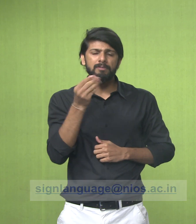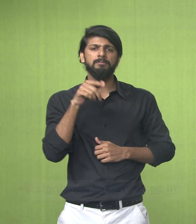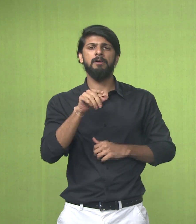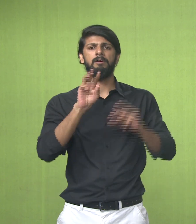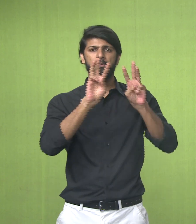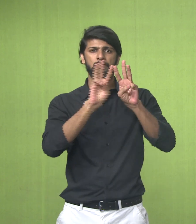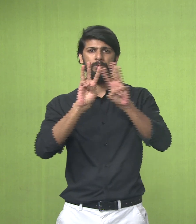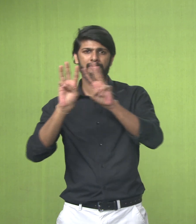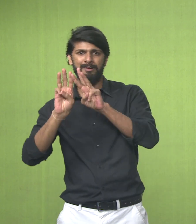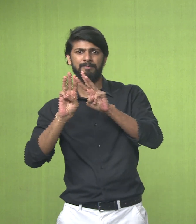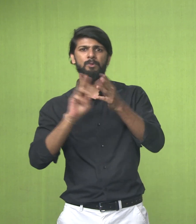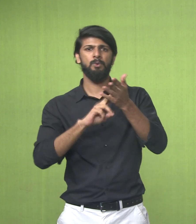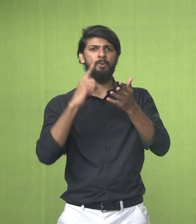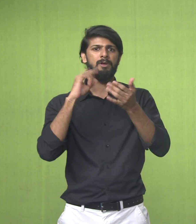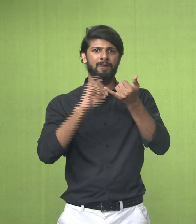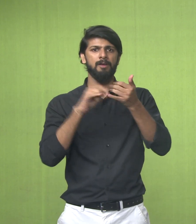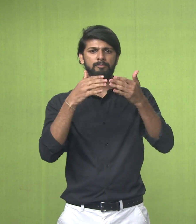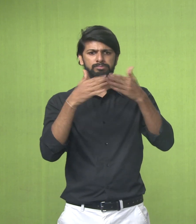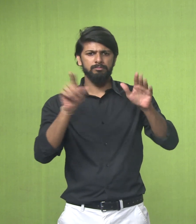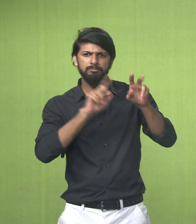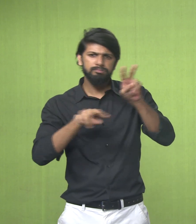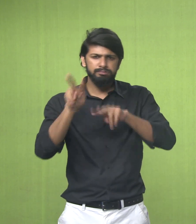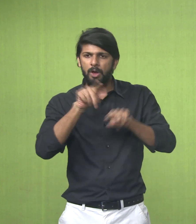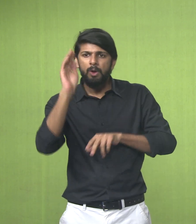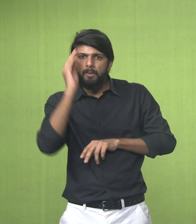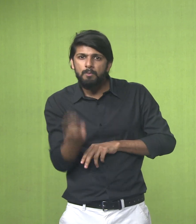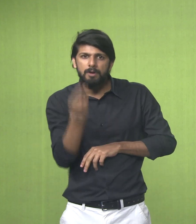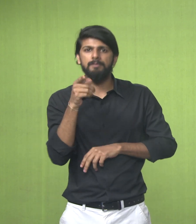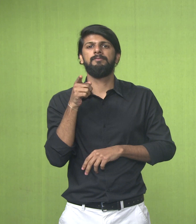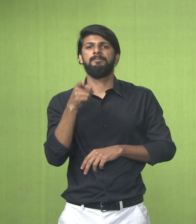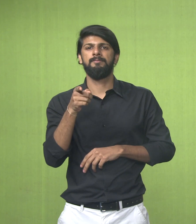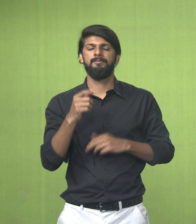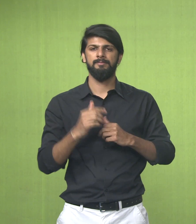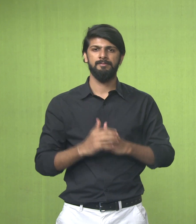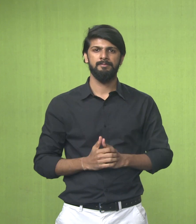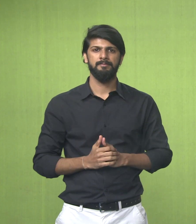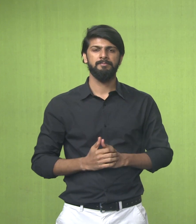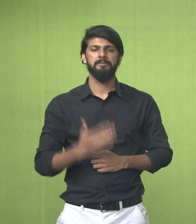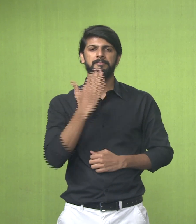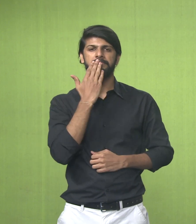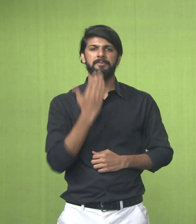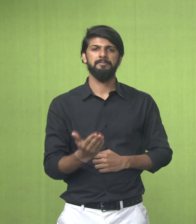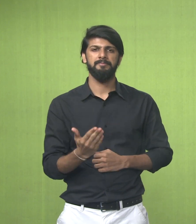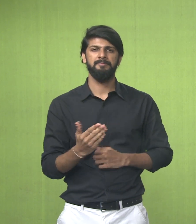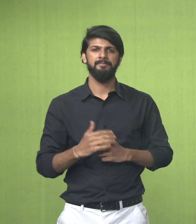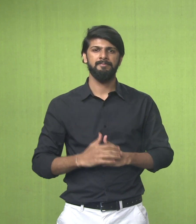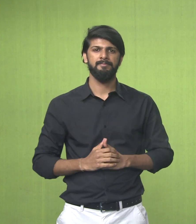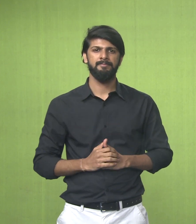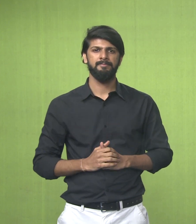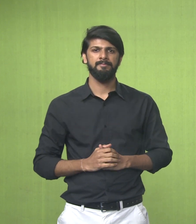For more information, you may visit our website www.nios.ac.in. Thank you.